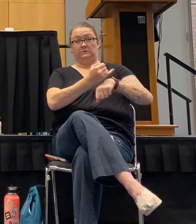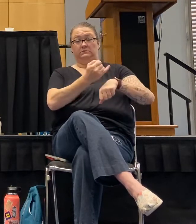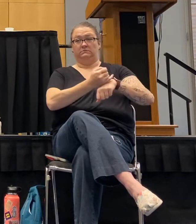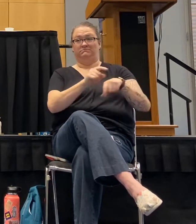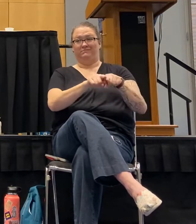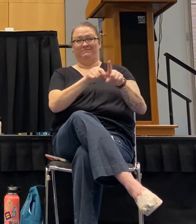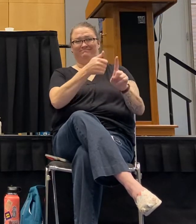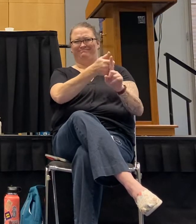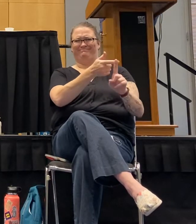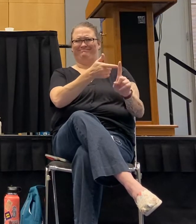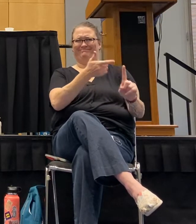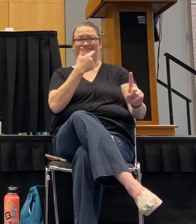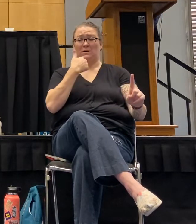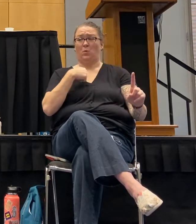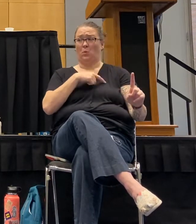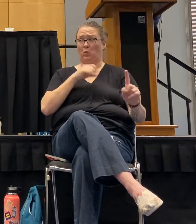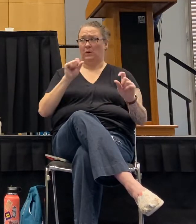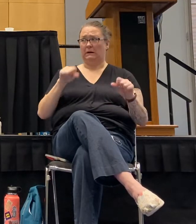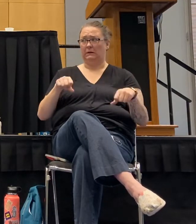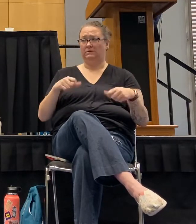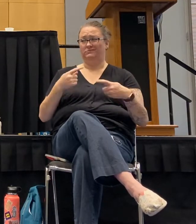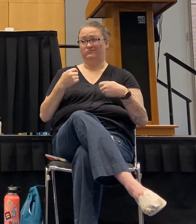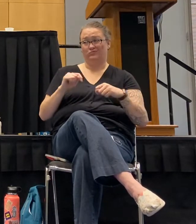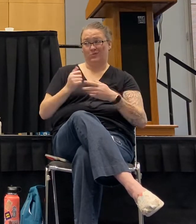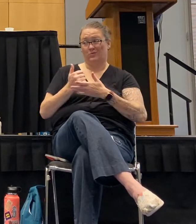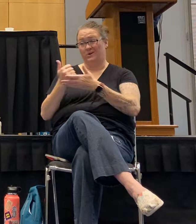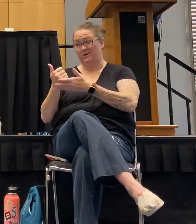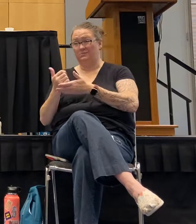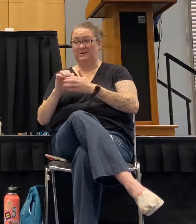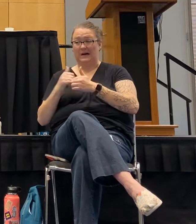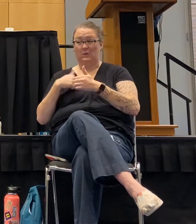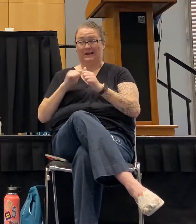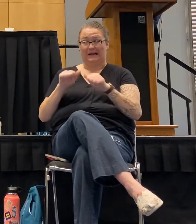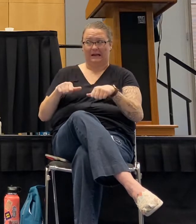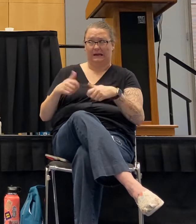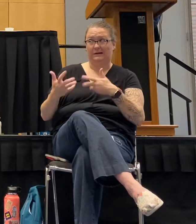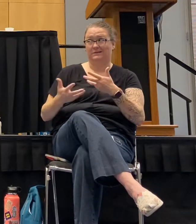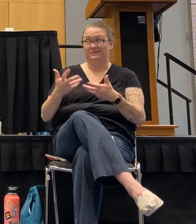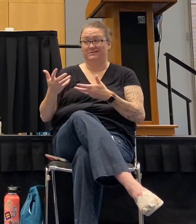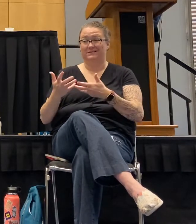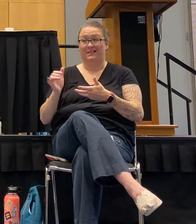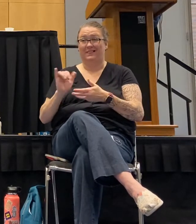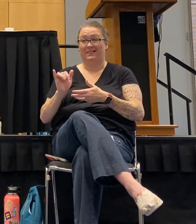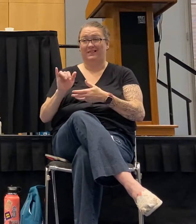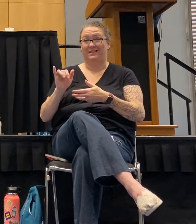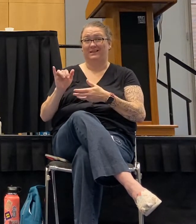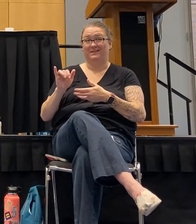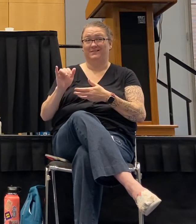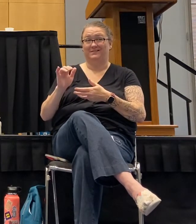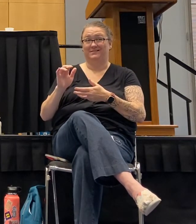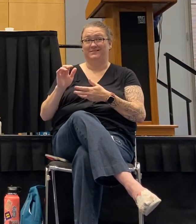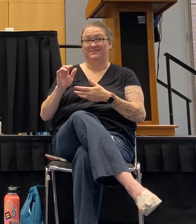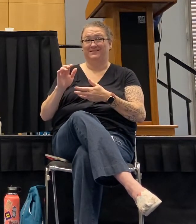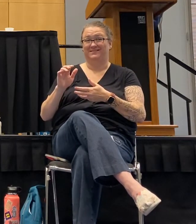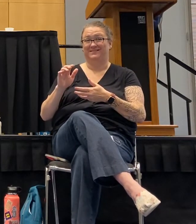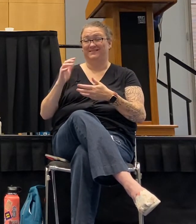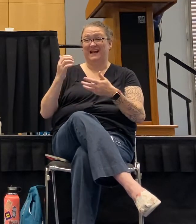also, they said, we can try to help it the way we can. We can be, like a tiebreaker in the